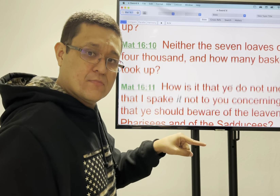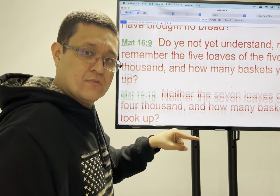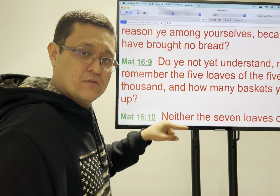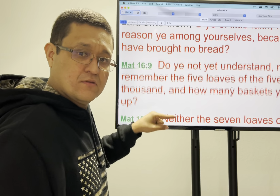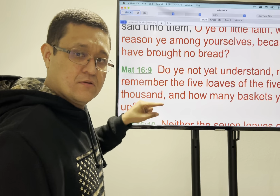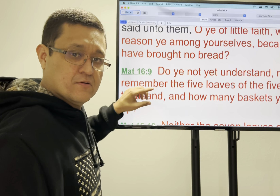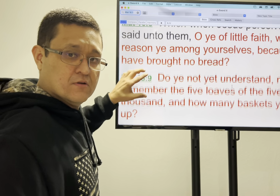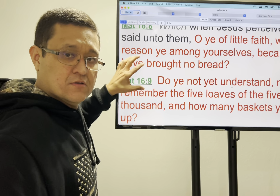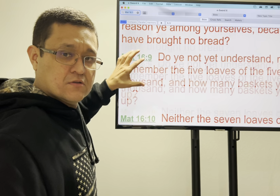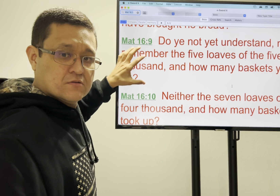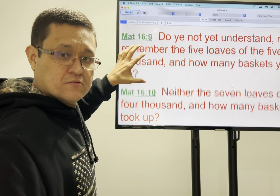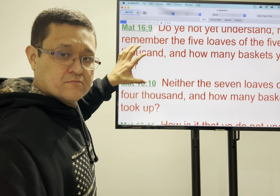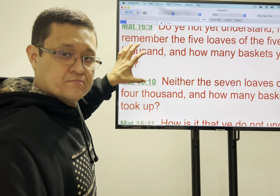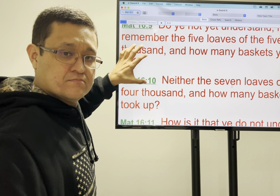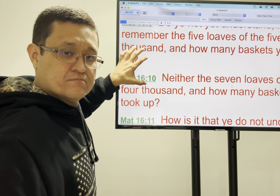Jesus has already showed them the miracles.